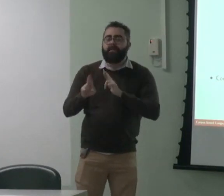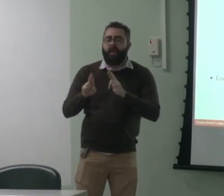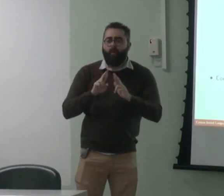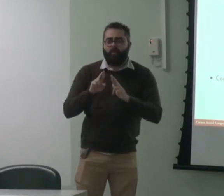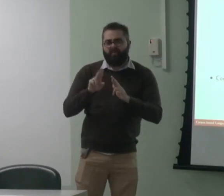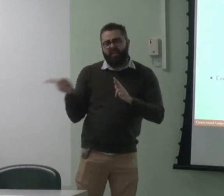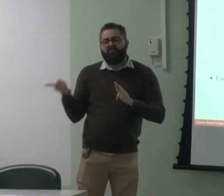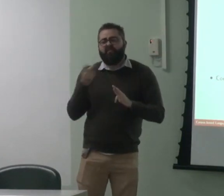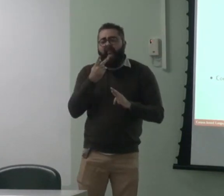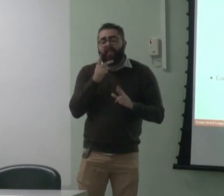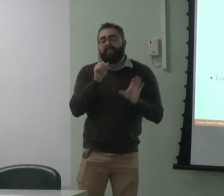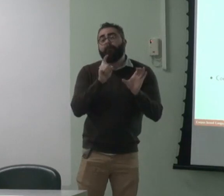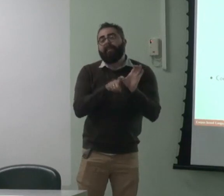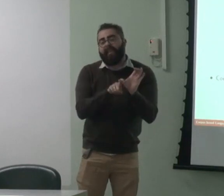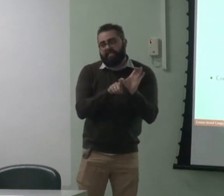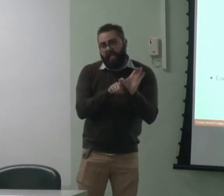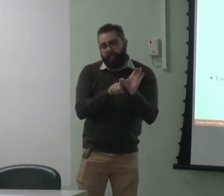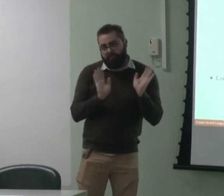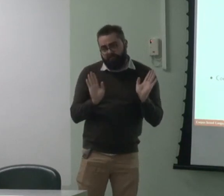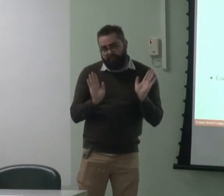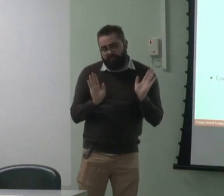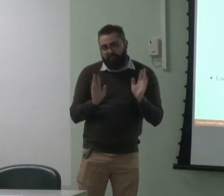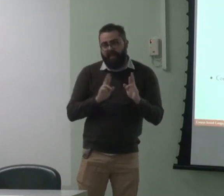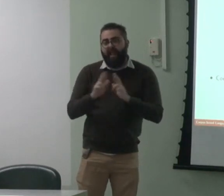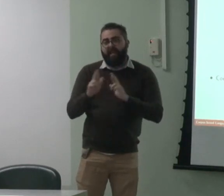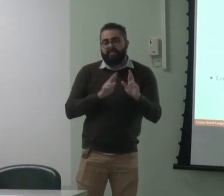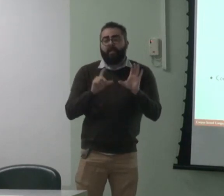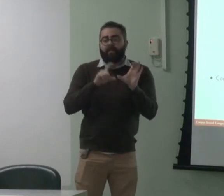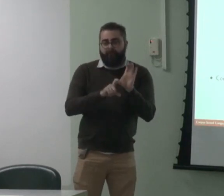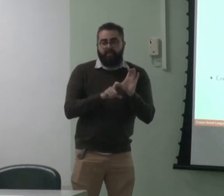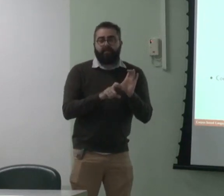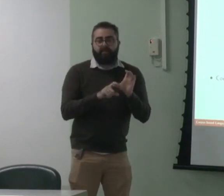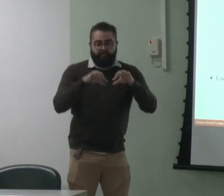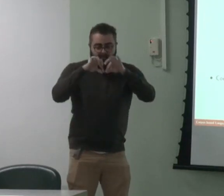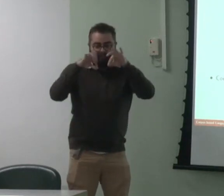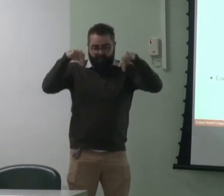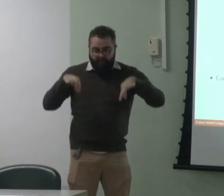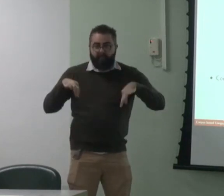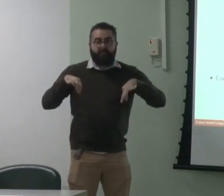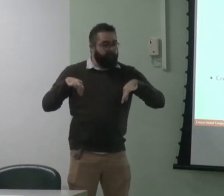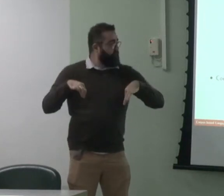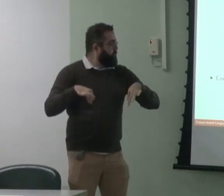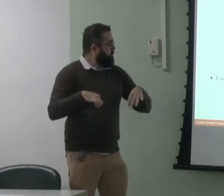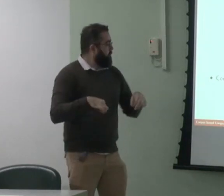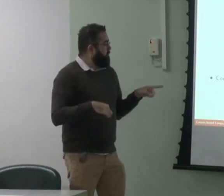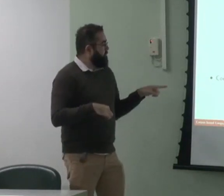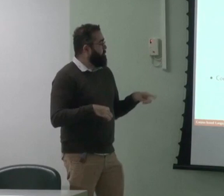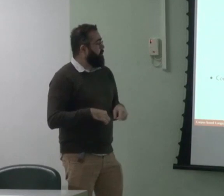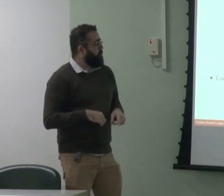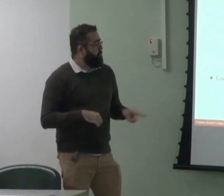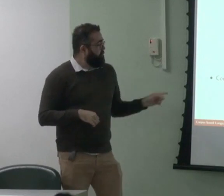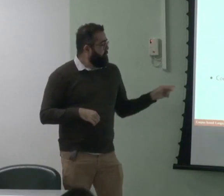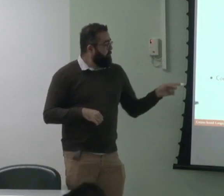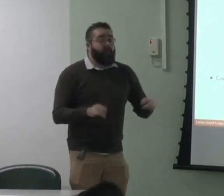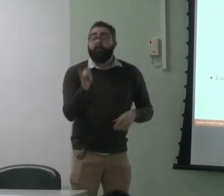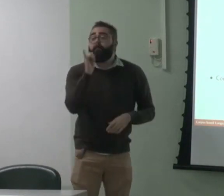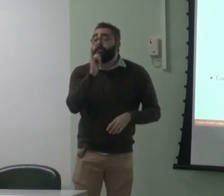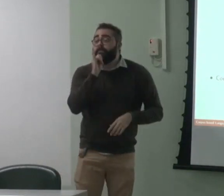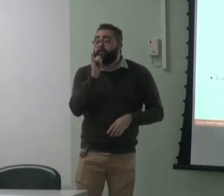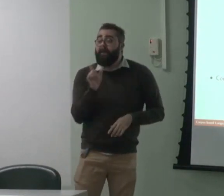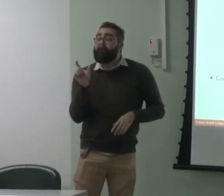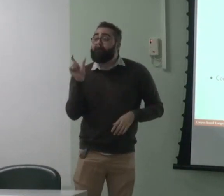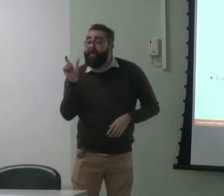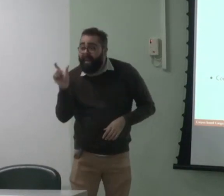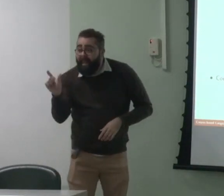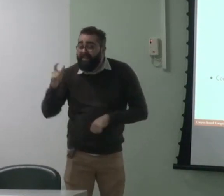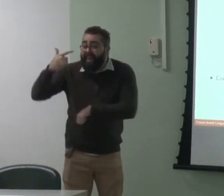that the important thing, or the most important thing about a sentence, are the content words, which should be connected first, so